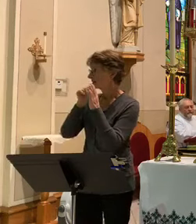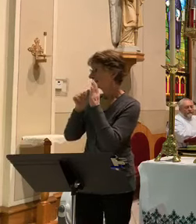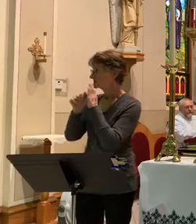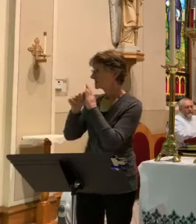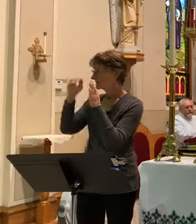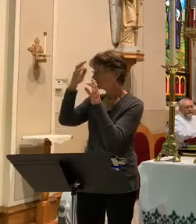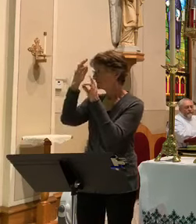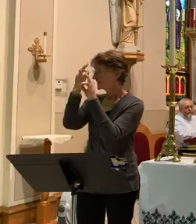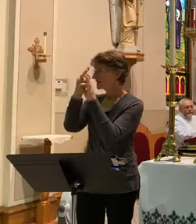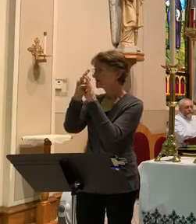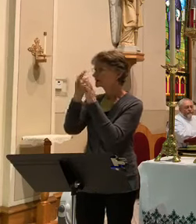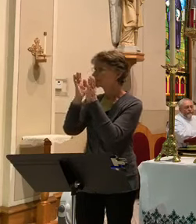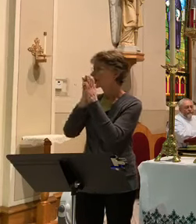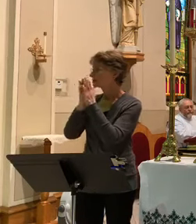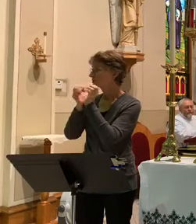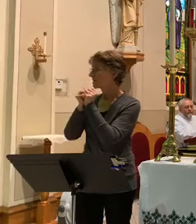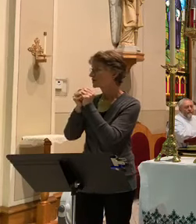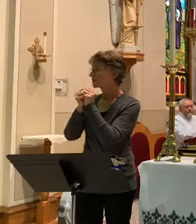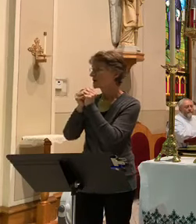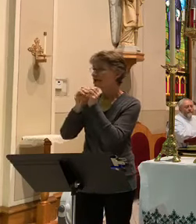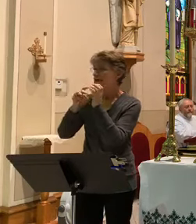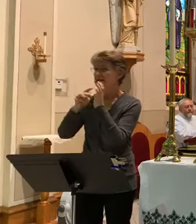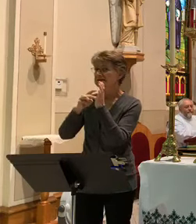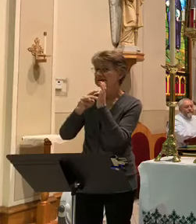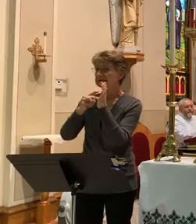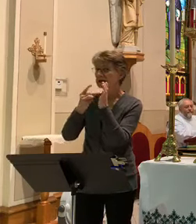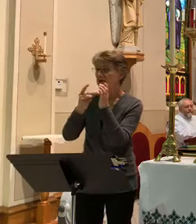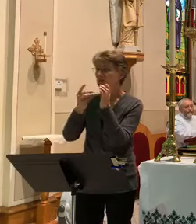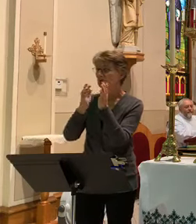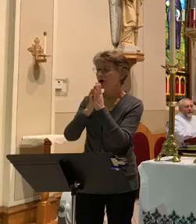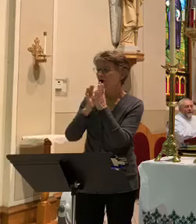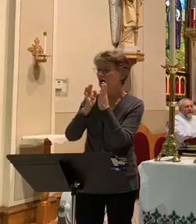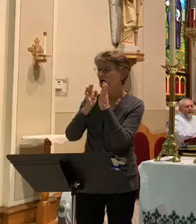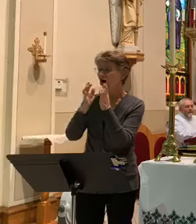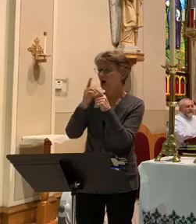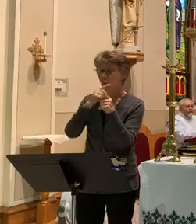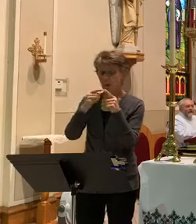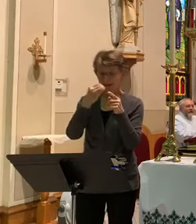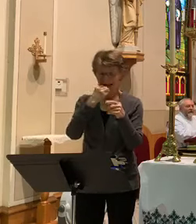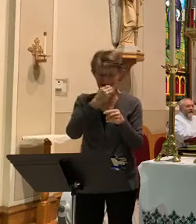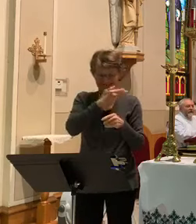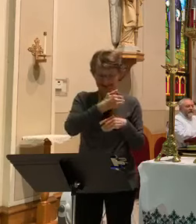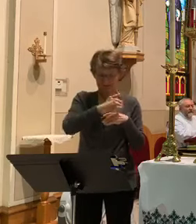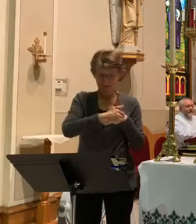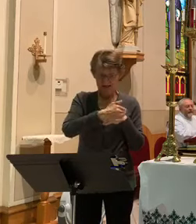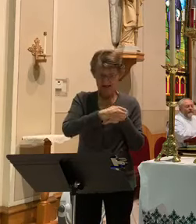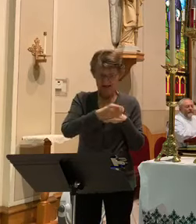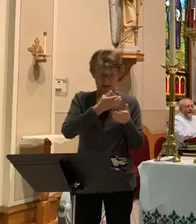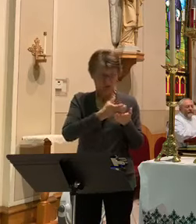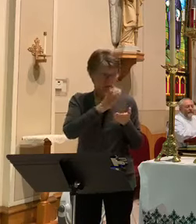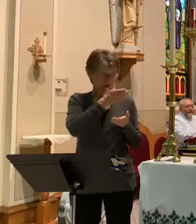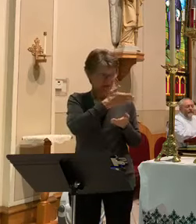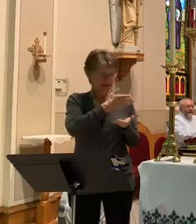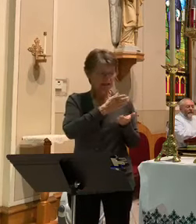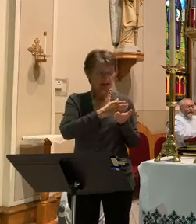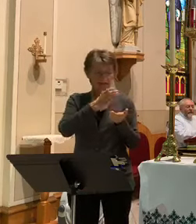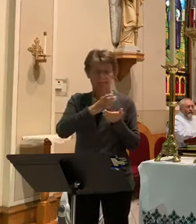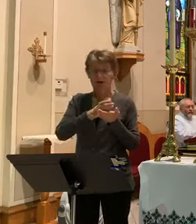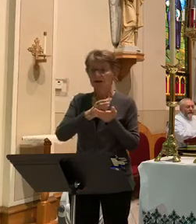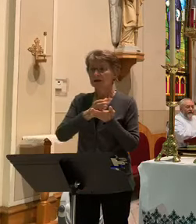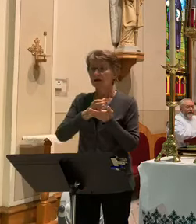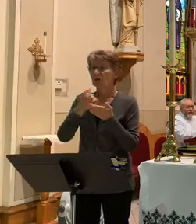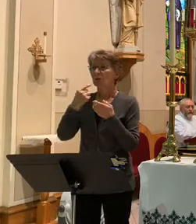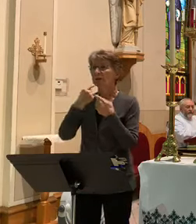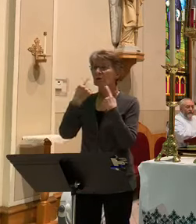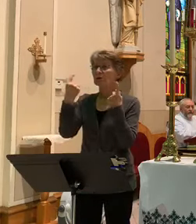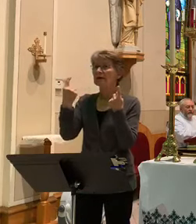Mystery of faith. Let's pray together the second acclamation. When we eat this bread and drink this cup, we proclaim